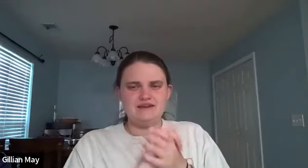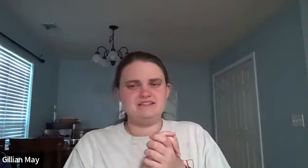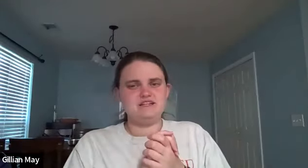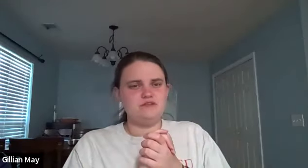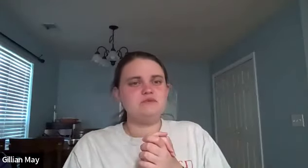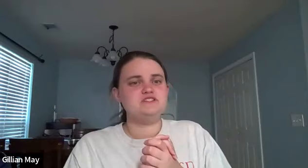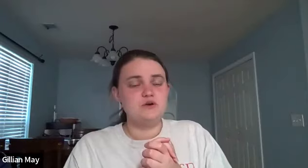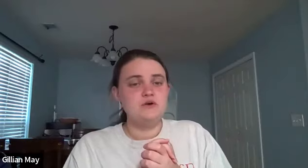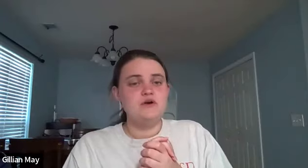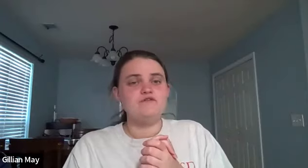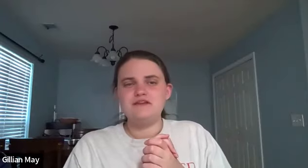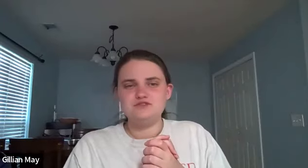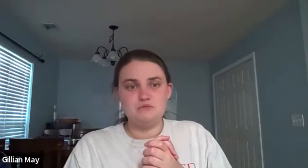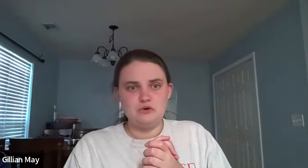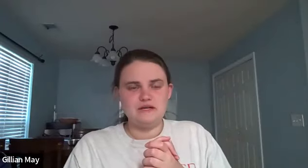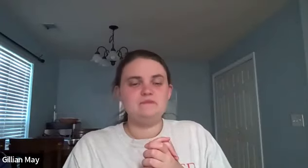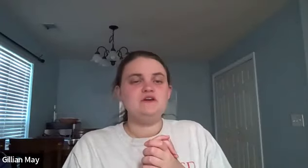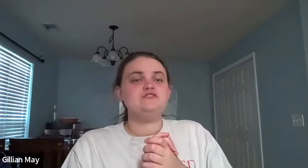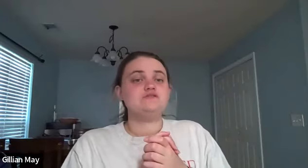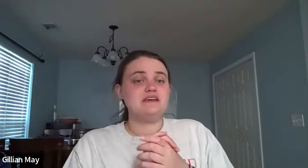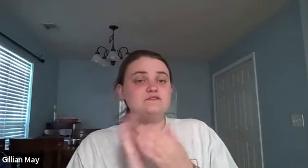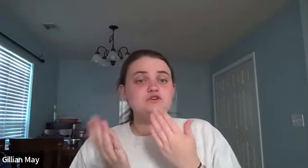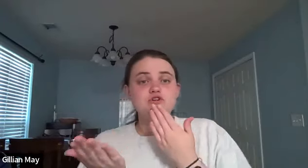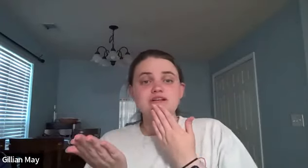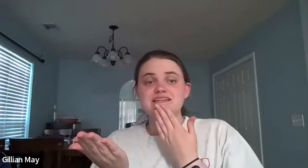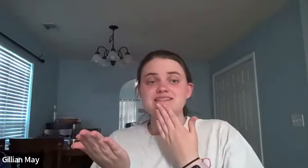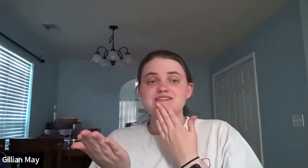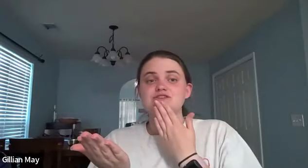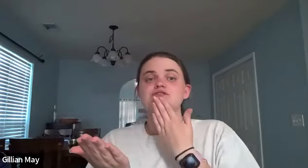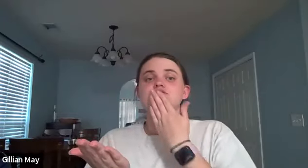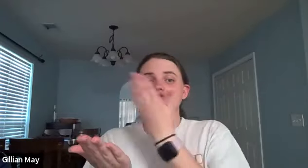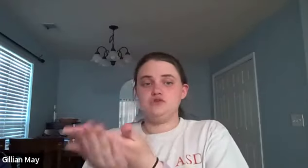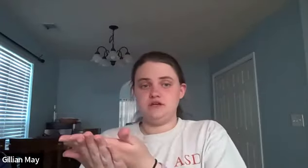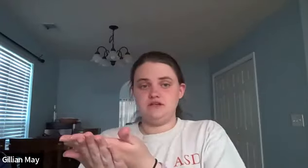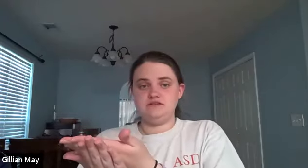connected it with, but so I think it was good morning. So the sign for good is good.